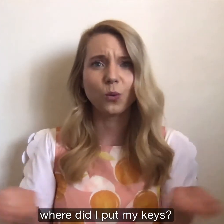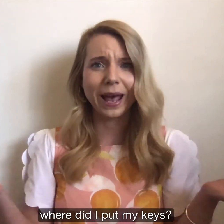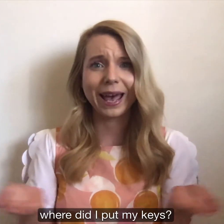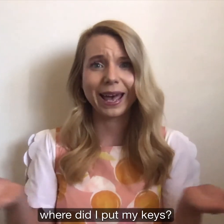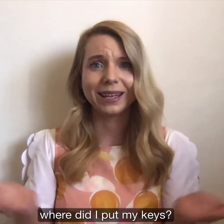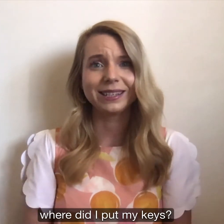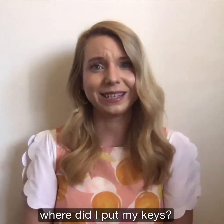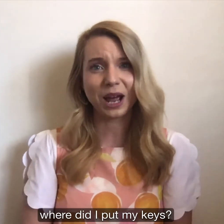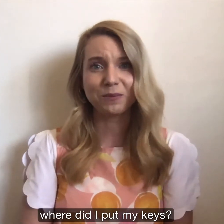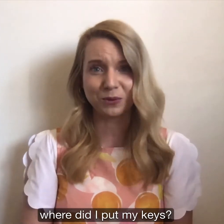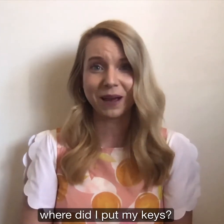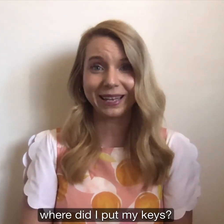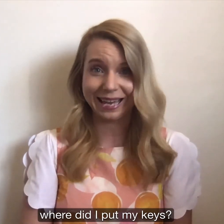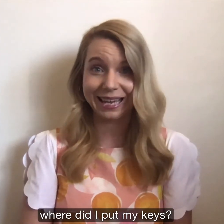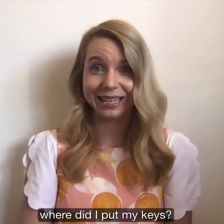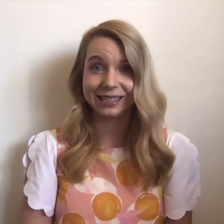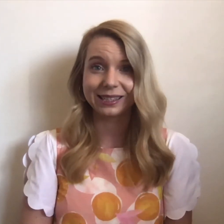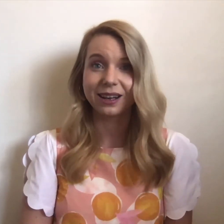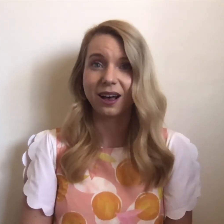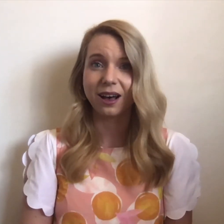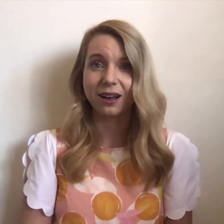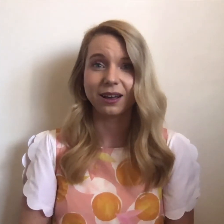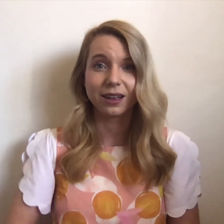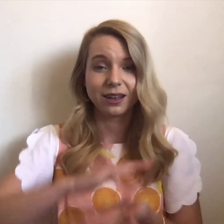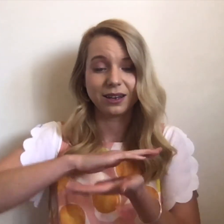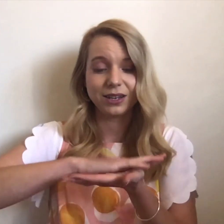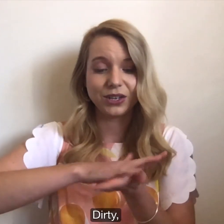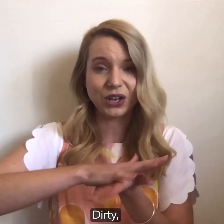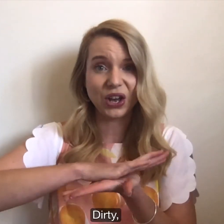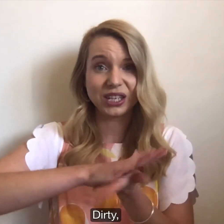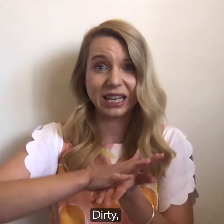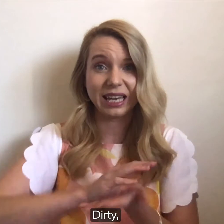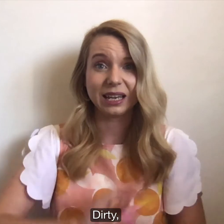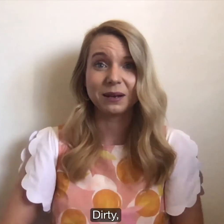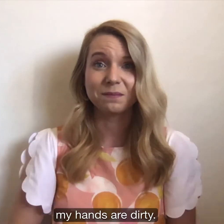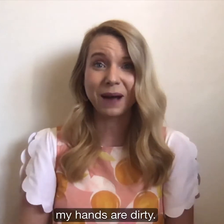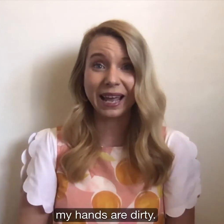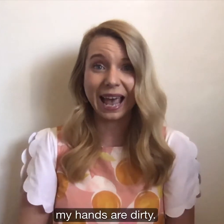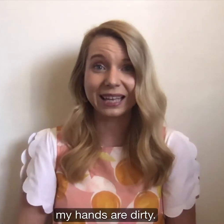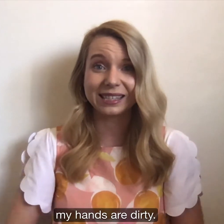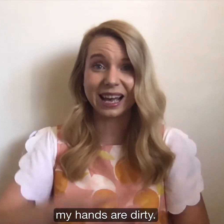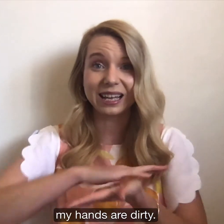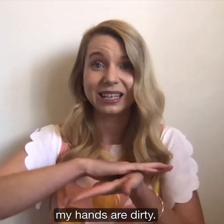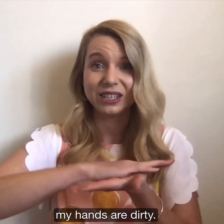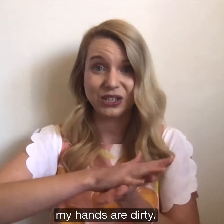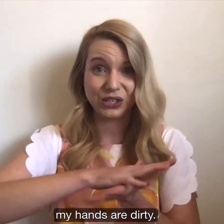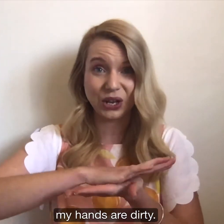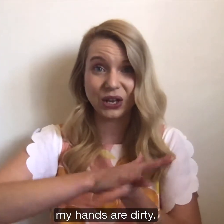Where did I put my keys? Dirty, my hands are dirty.